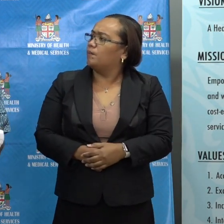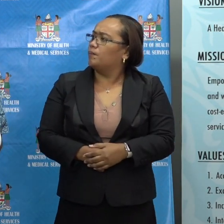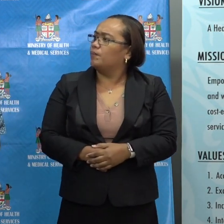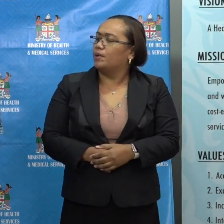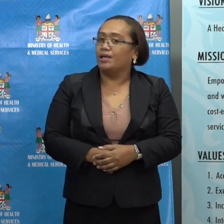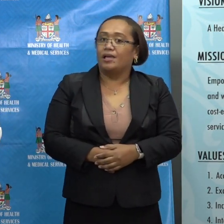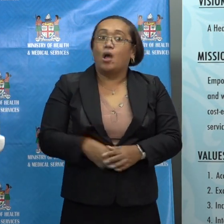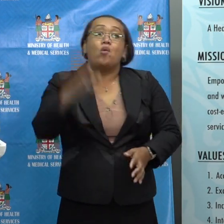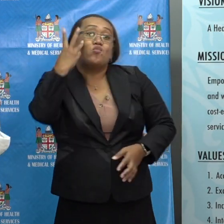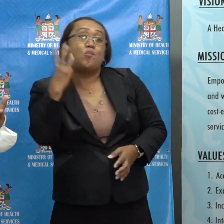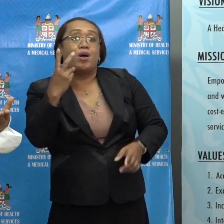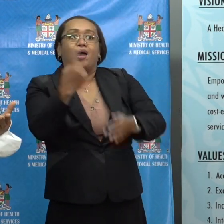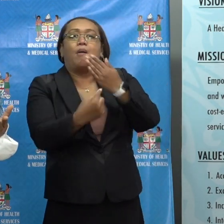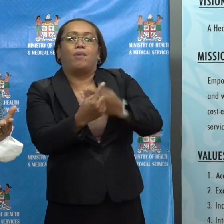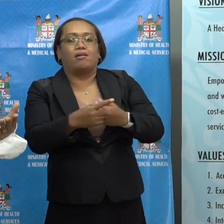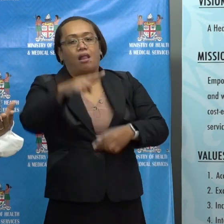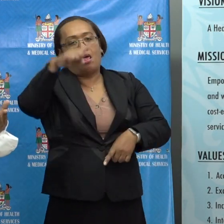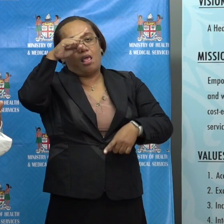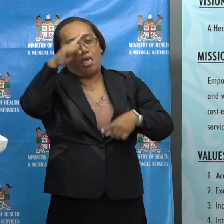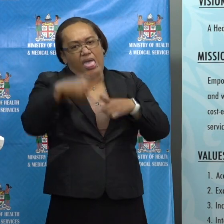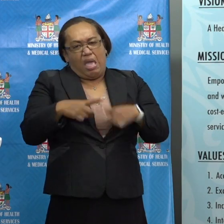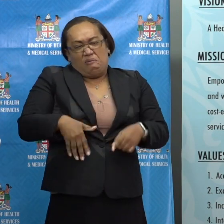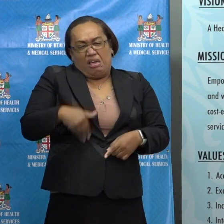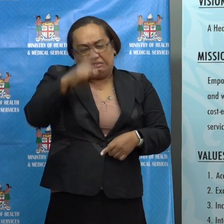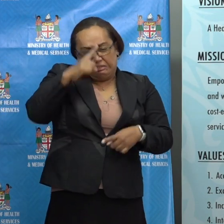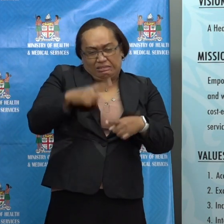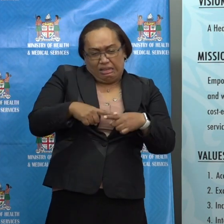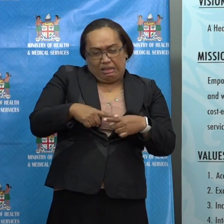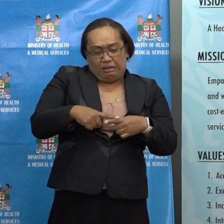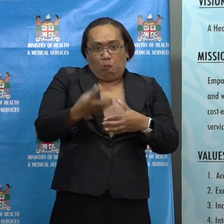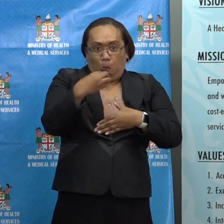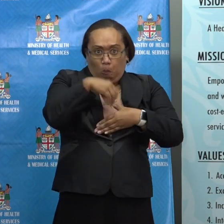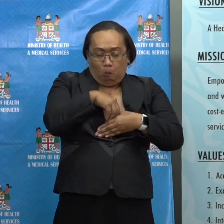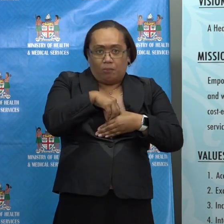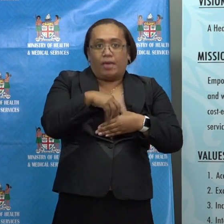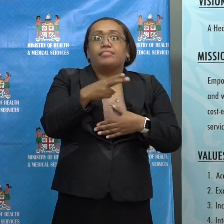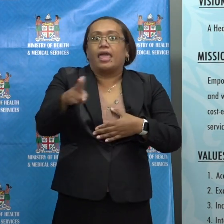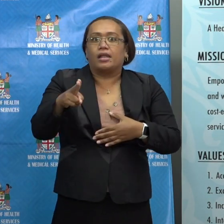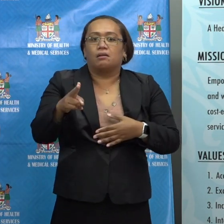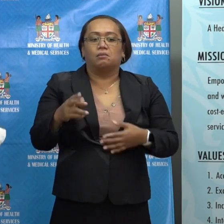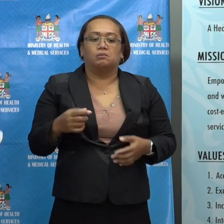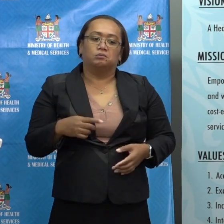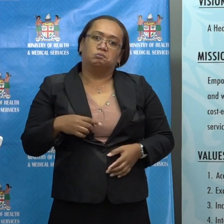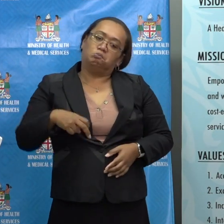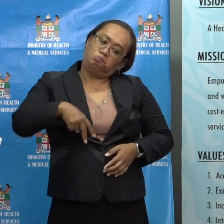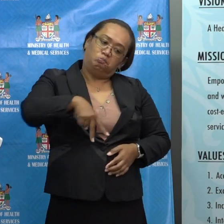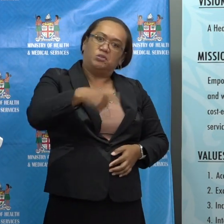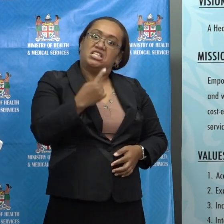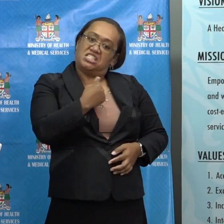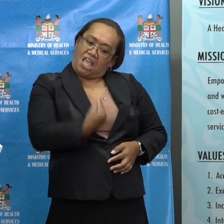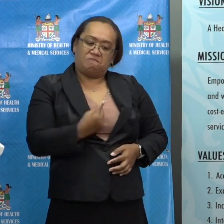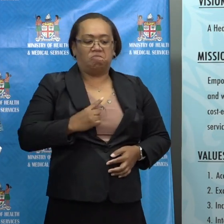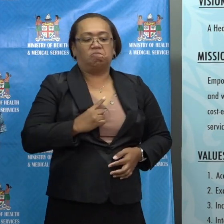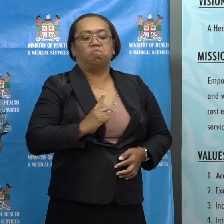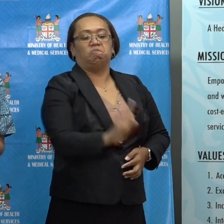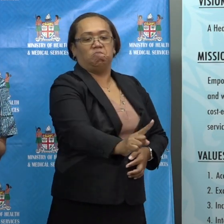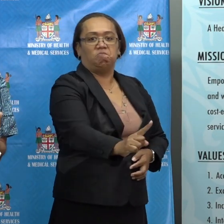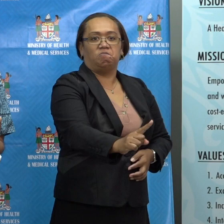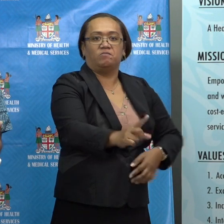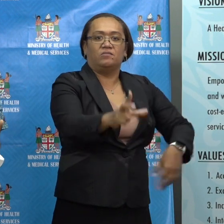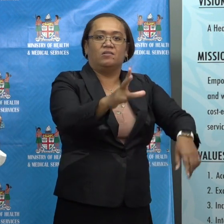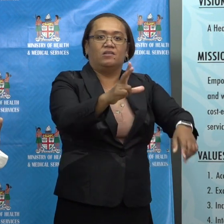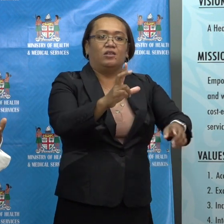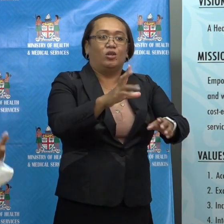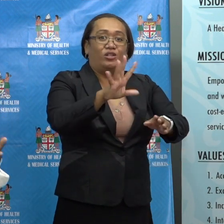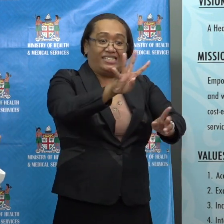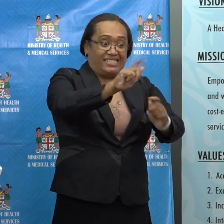felt ill and she presented to the screening clinic. And that's how we picked up, because